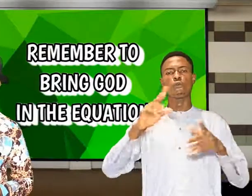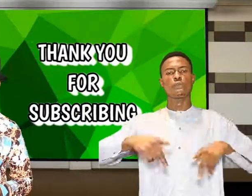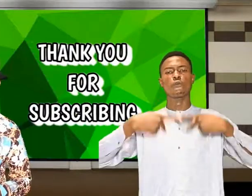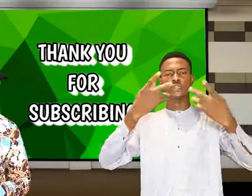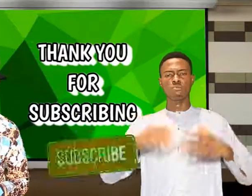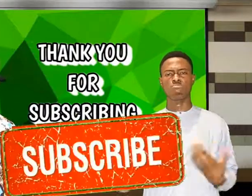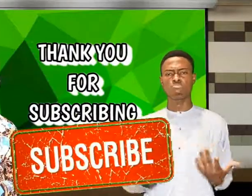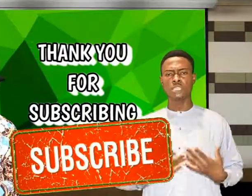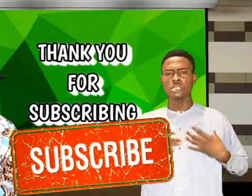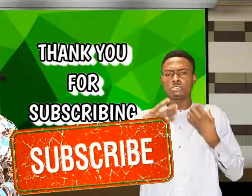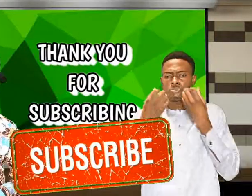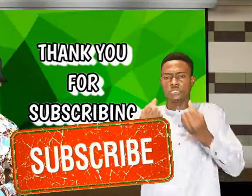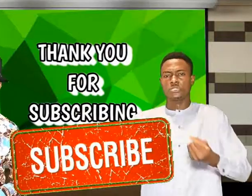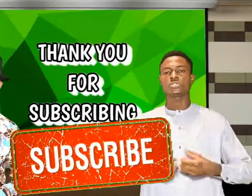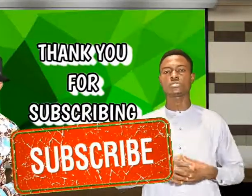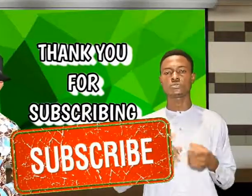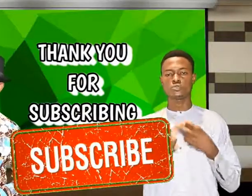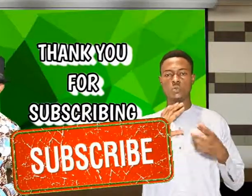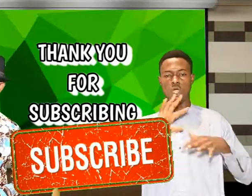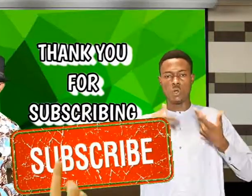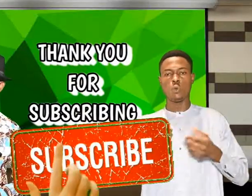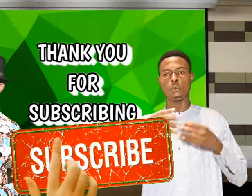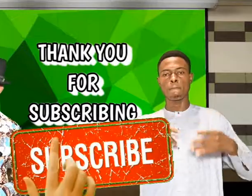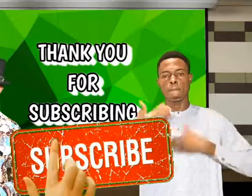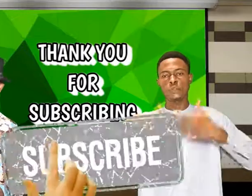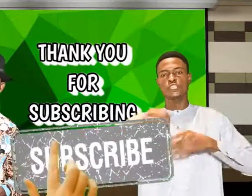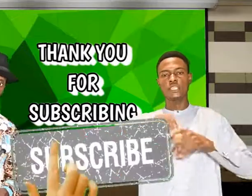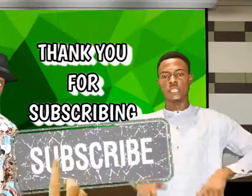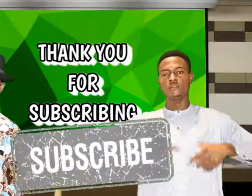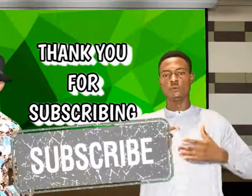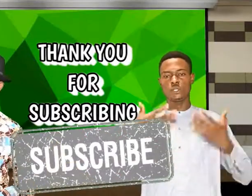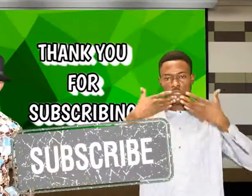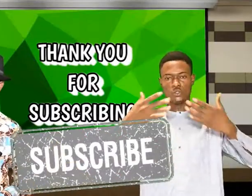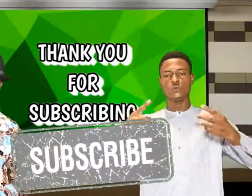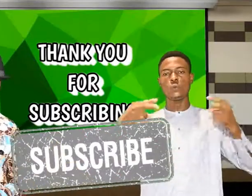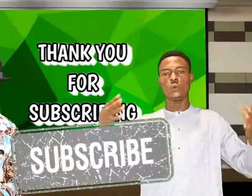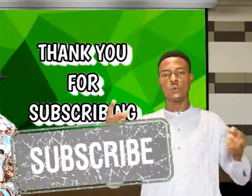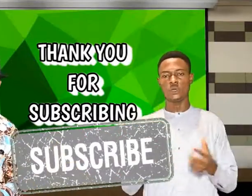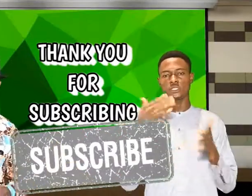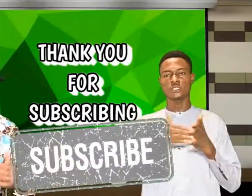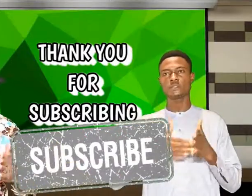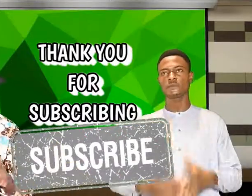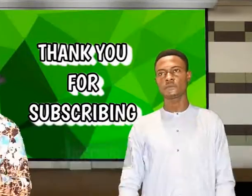providing inspirations and understanding as to how we progress in life. Thank you. Once again, my name is Anselm, your Happiest HR.